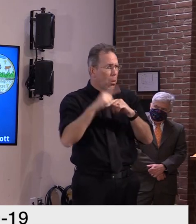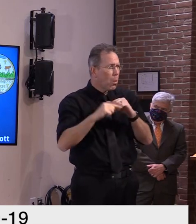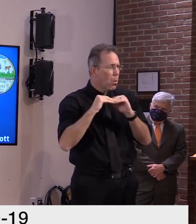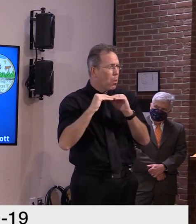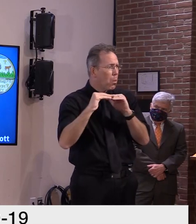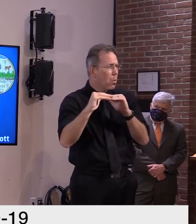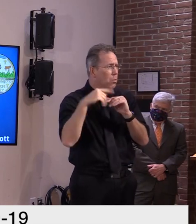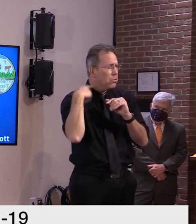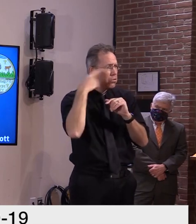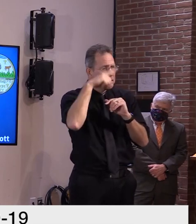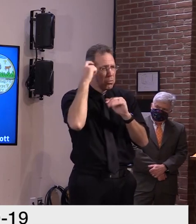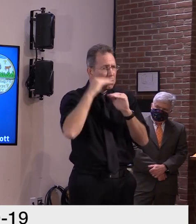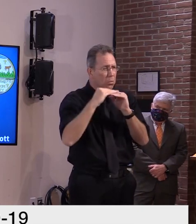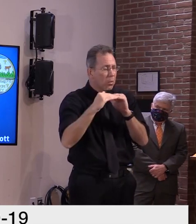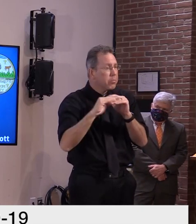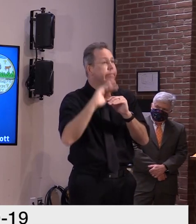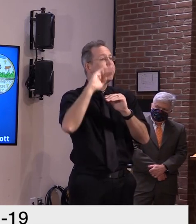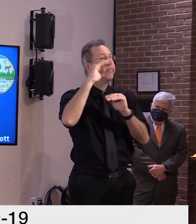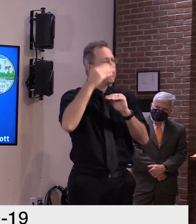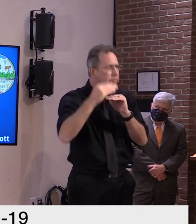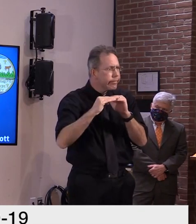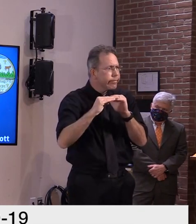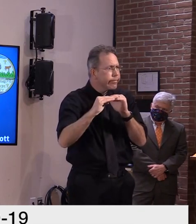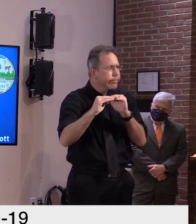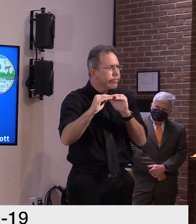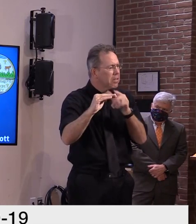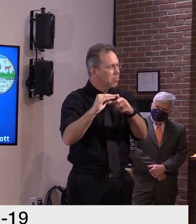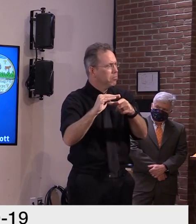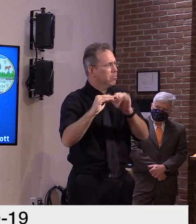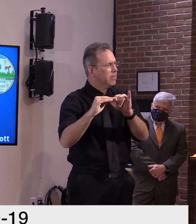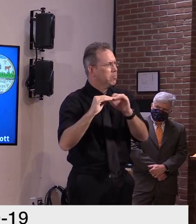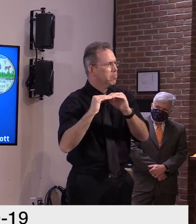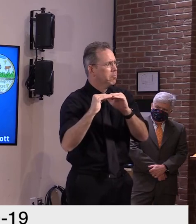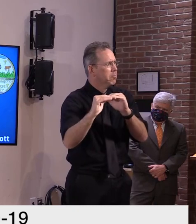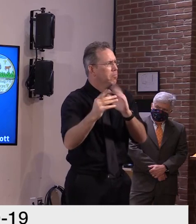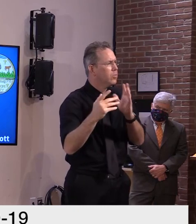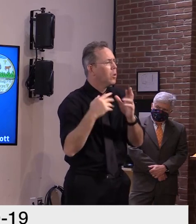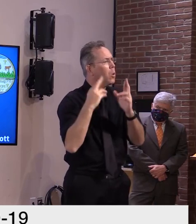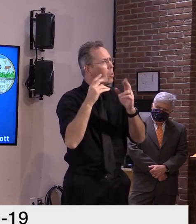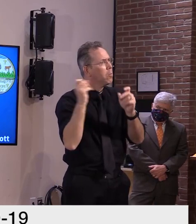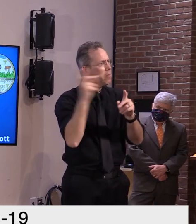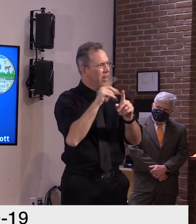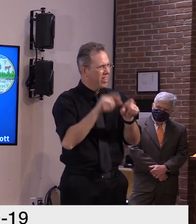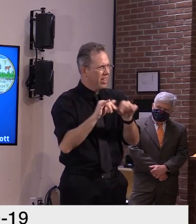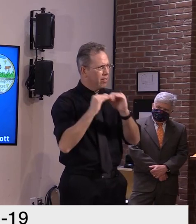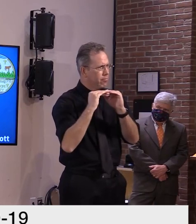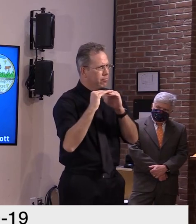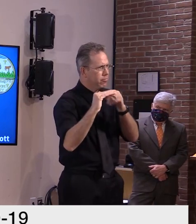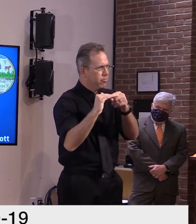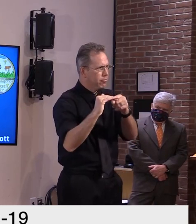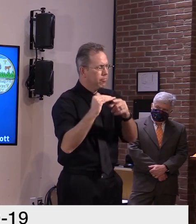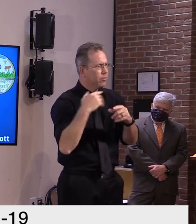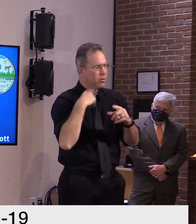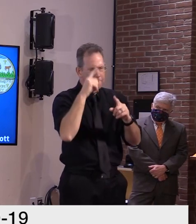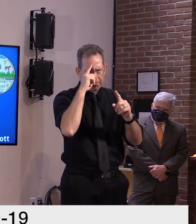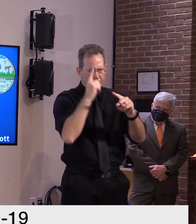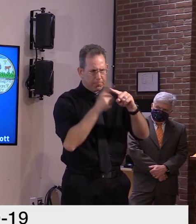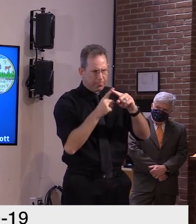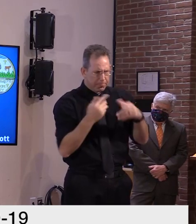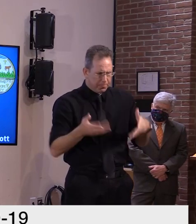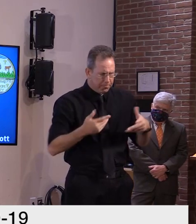mentioned in the last several weeks. That's where I would hope, in an optimistic frame, we would settle